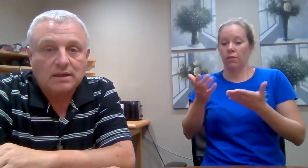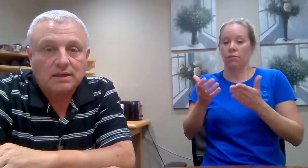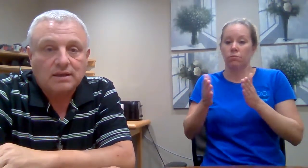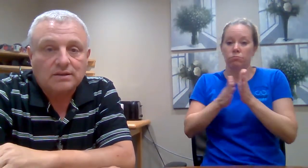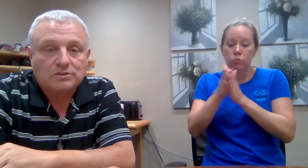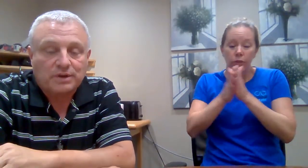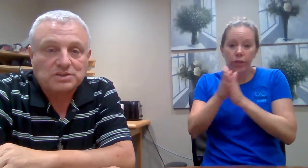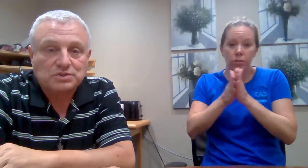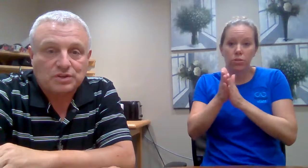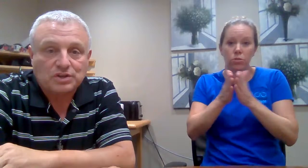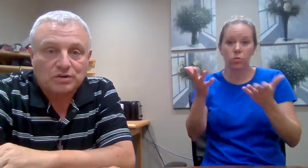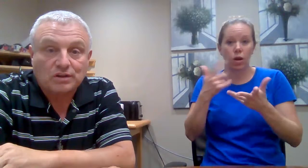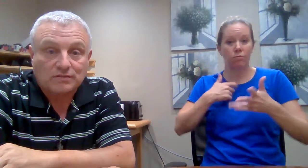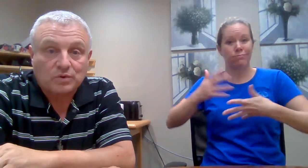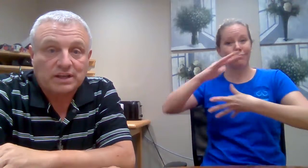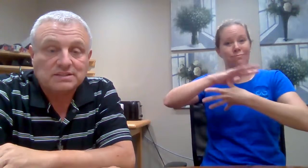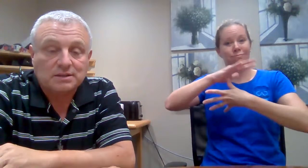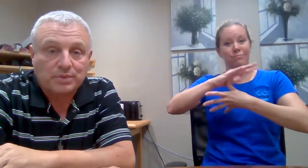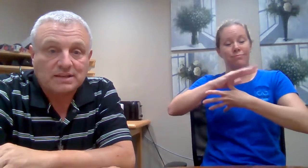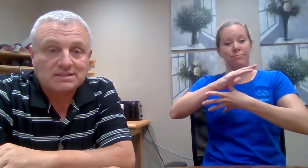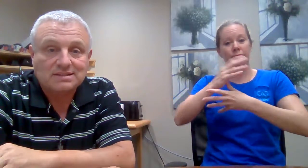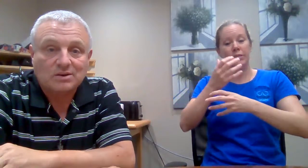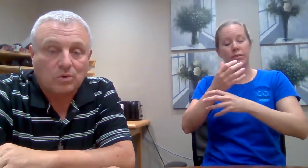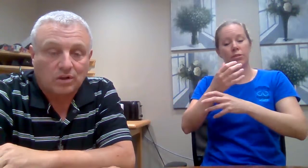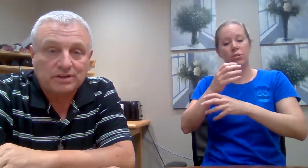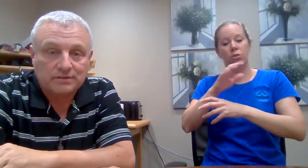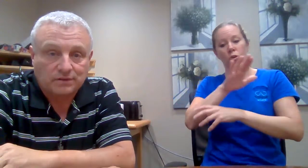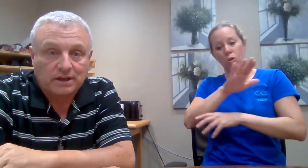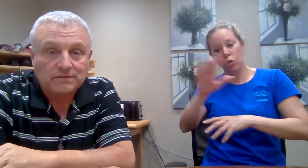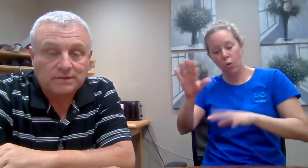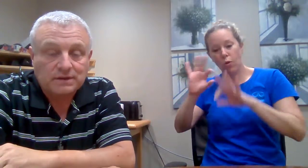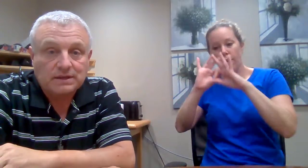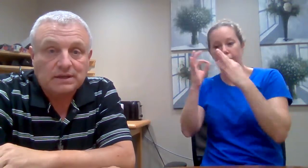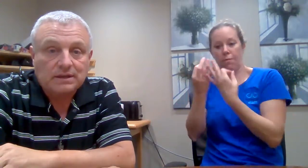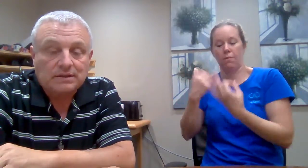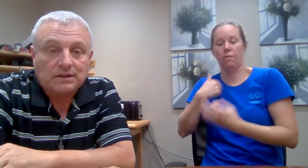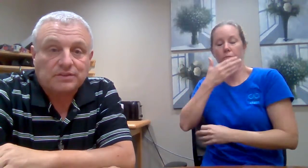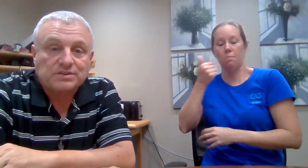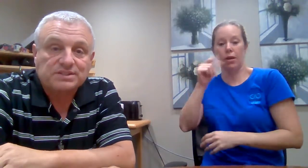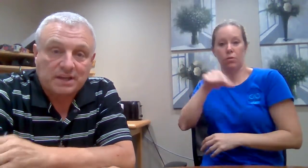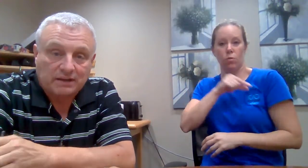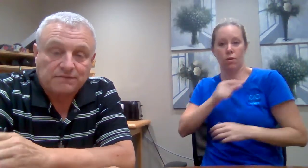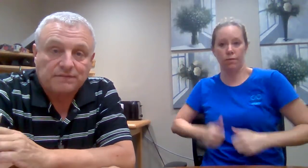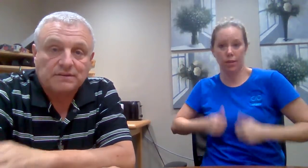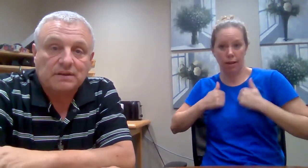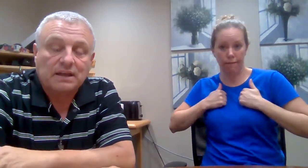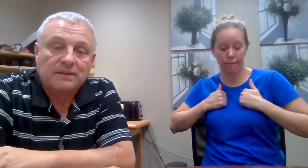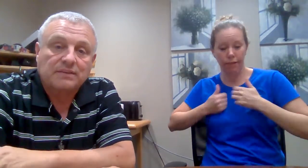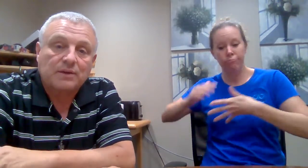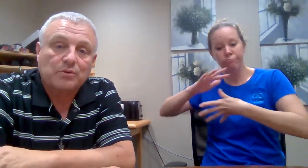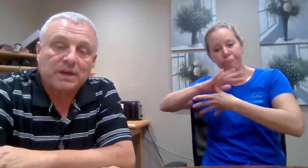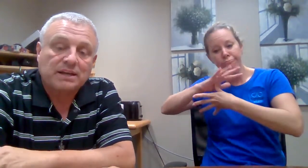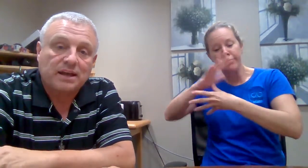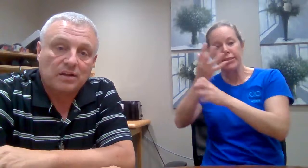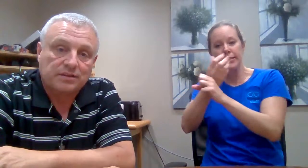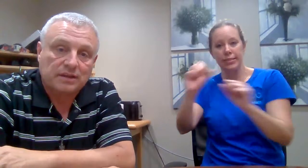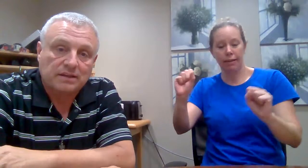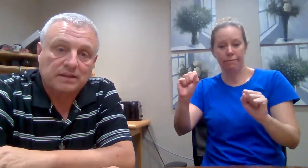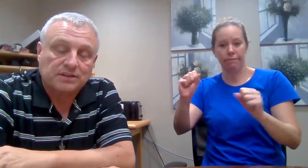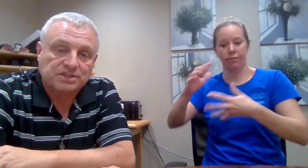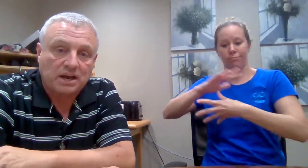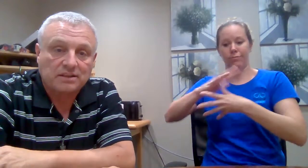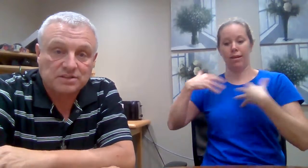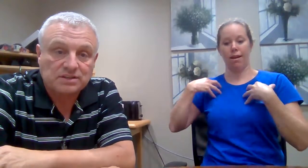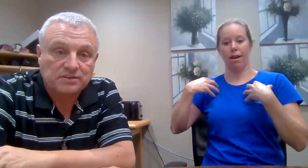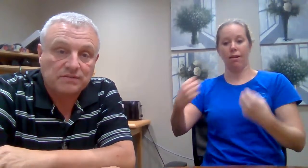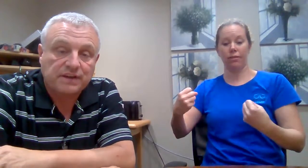be to make sure that your loved one has the best quality of life, that they're safe, and that they remain healthy, and